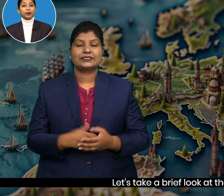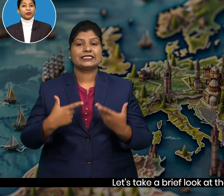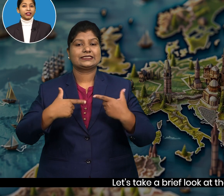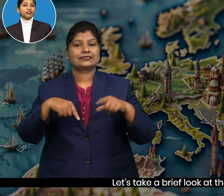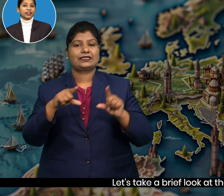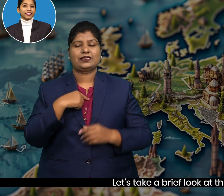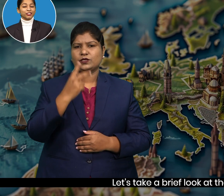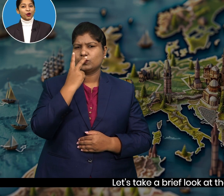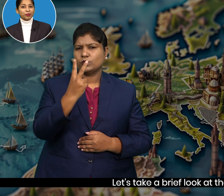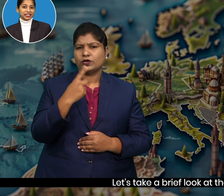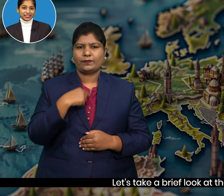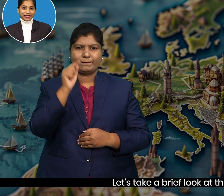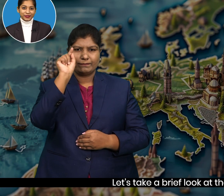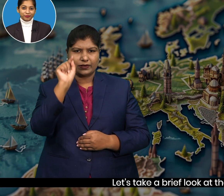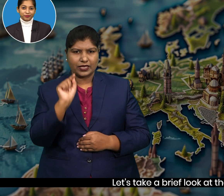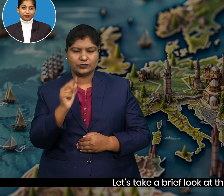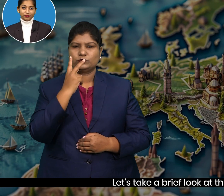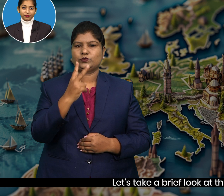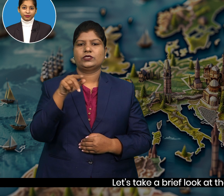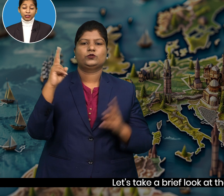Let's take a brief look at the topics.